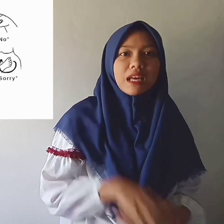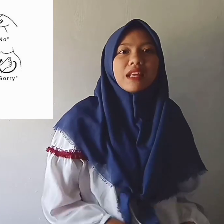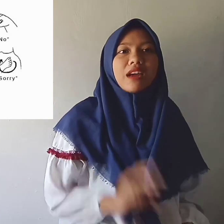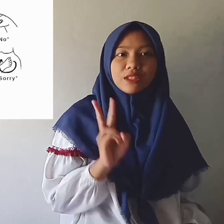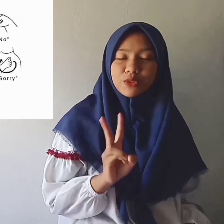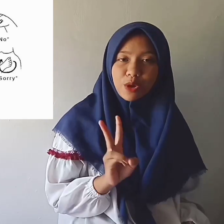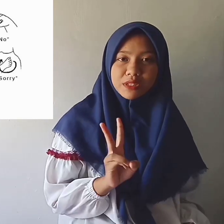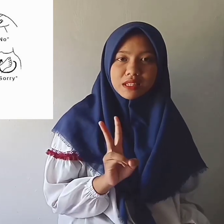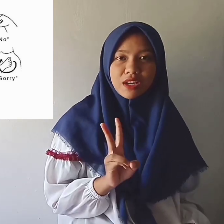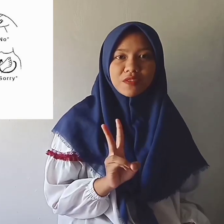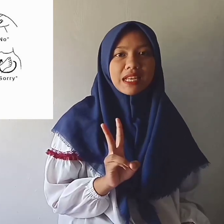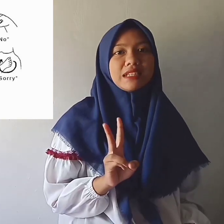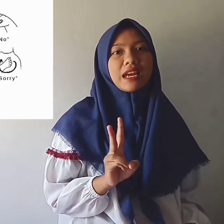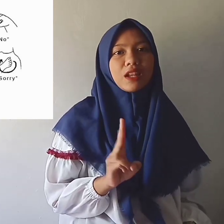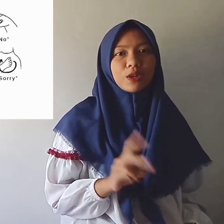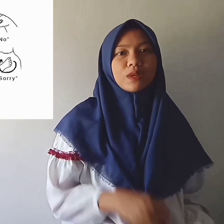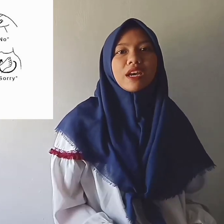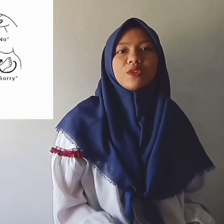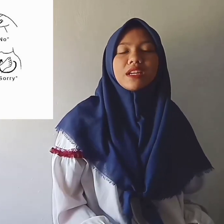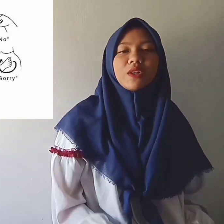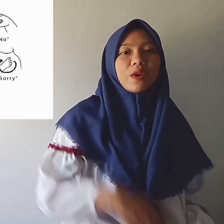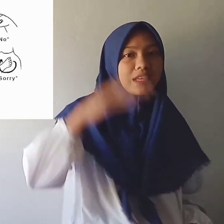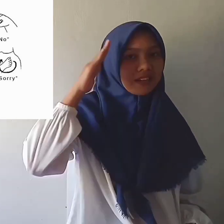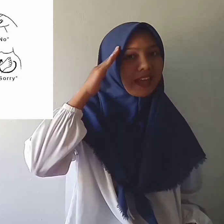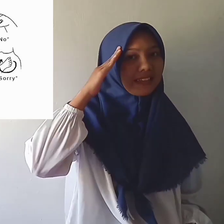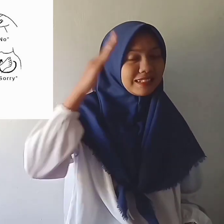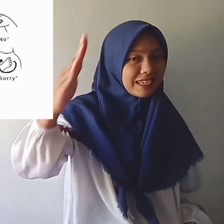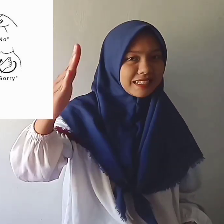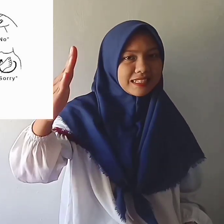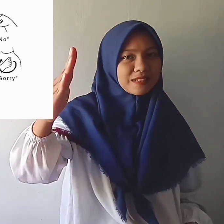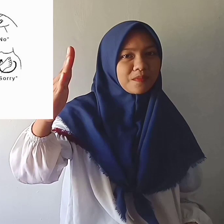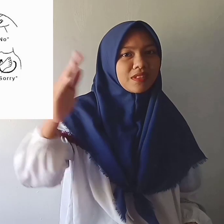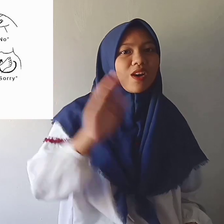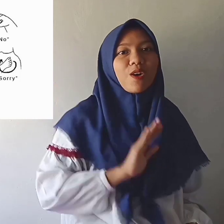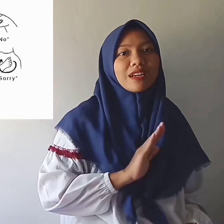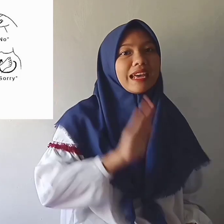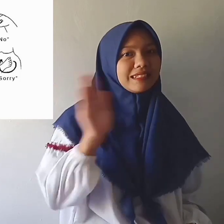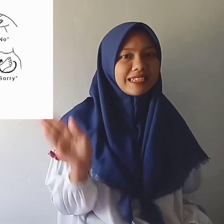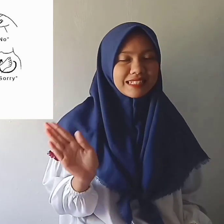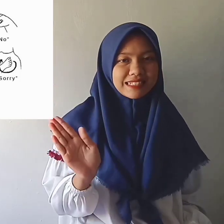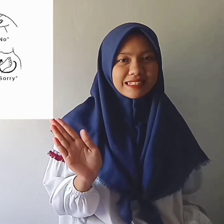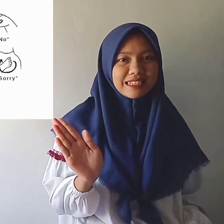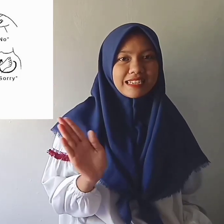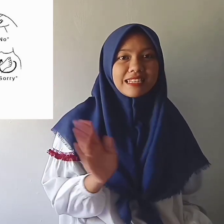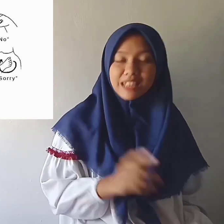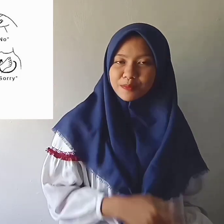There are two options of signing hello. You can go either like this or like this. It's up to